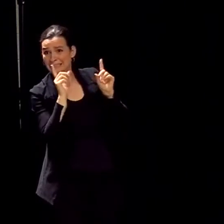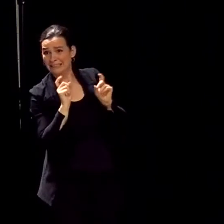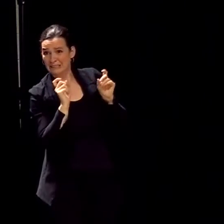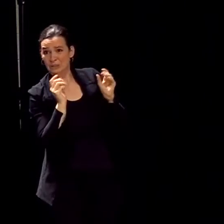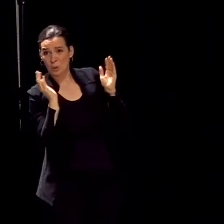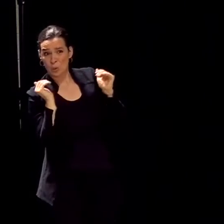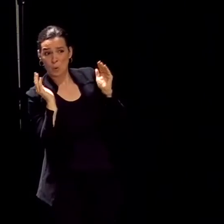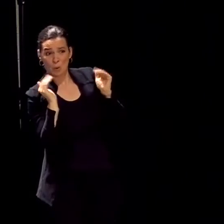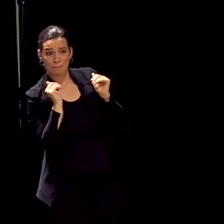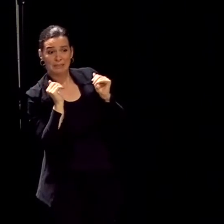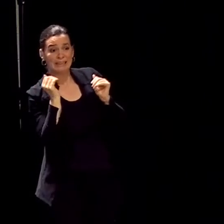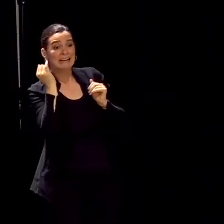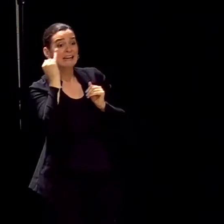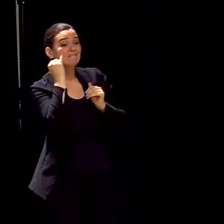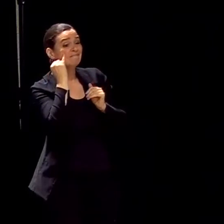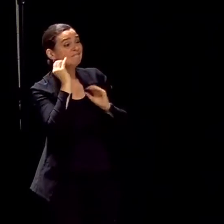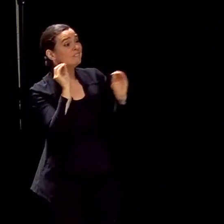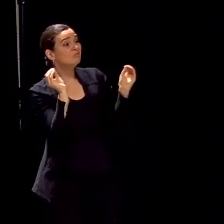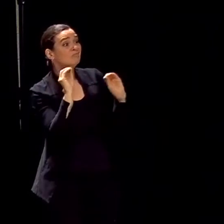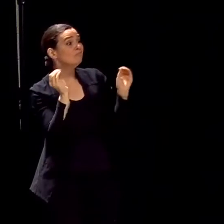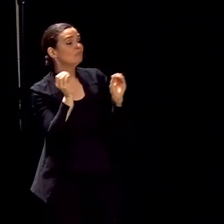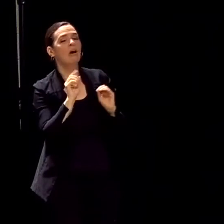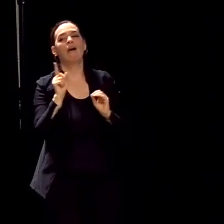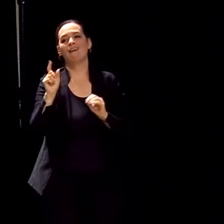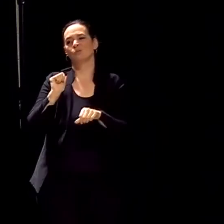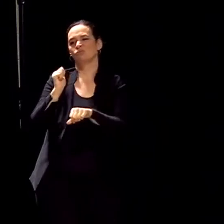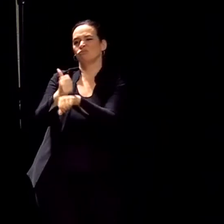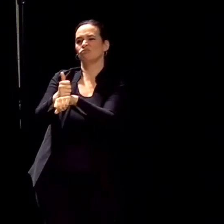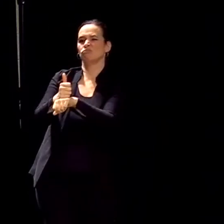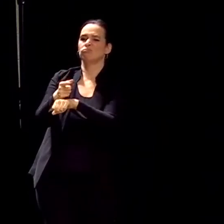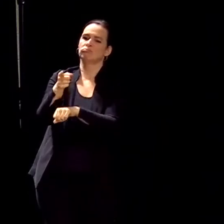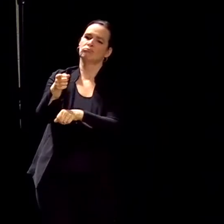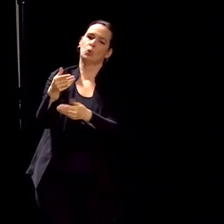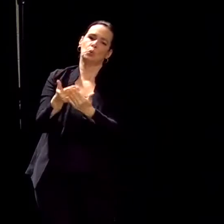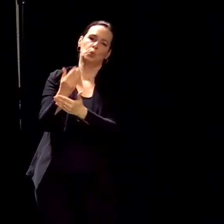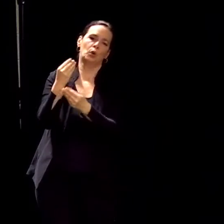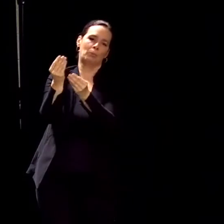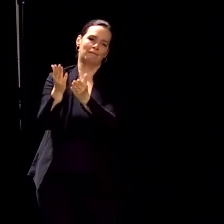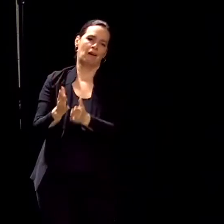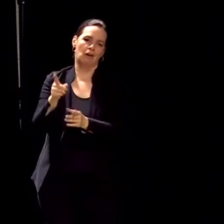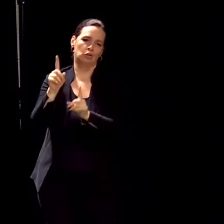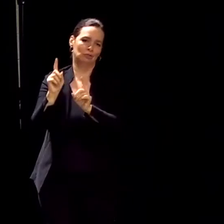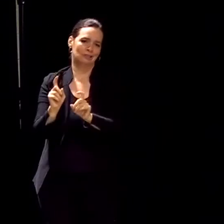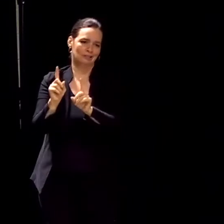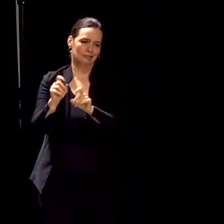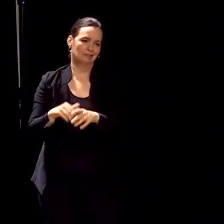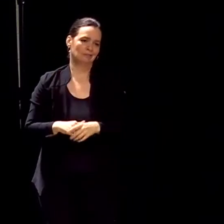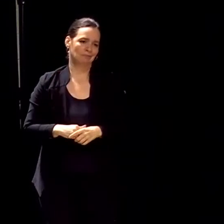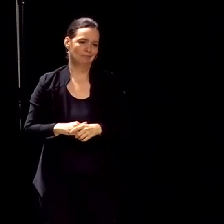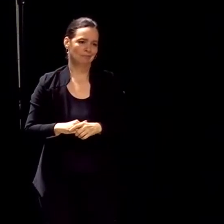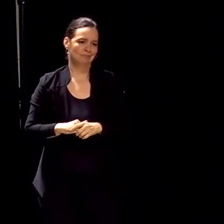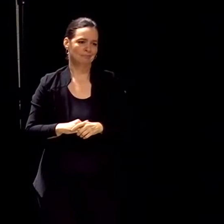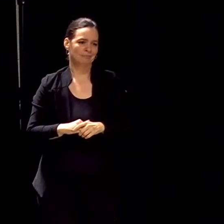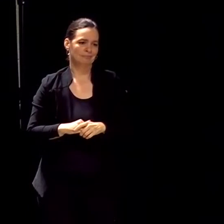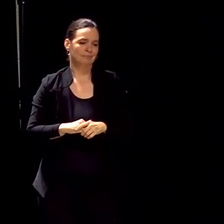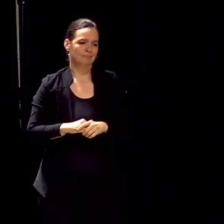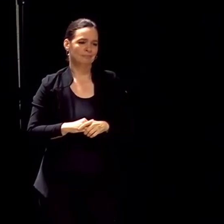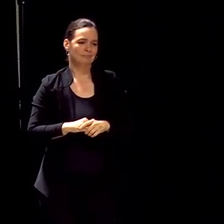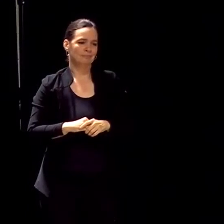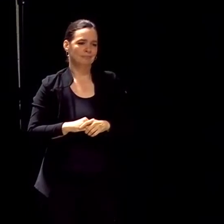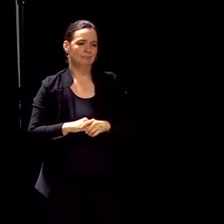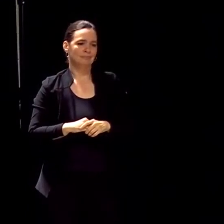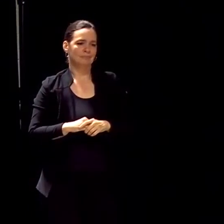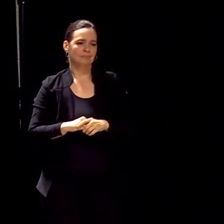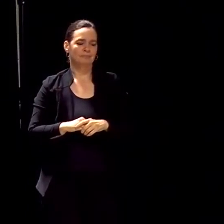And the good news about those is they're just gifted to you by the state, and therefore you are gifting them to these students and families. Correct. They are